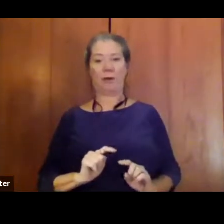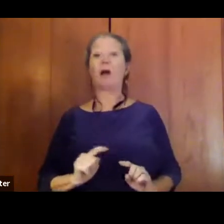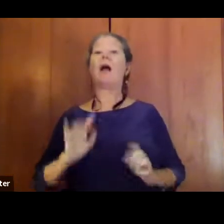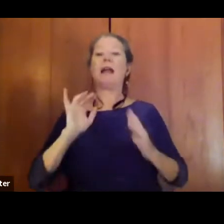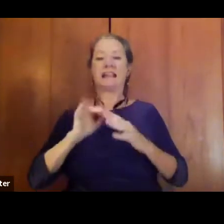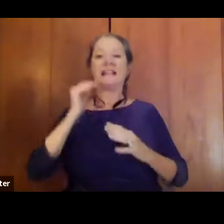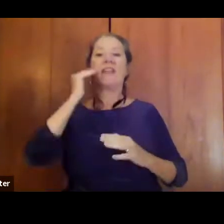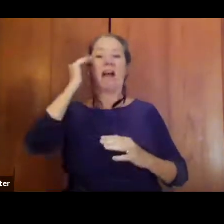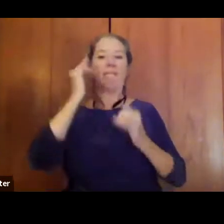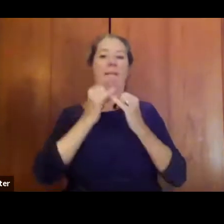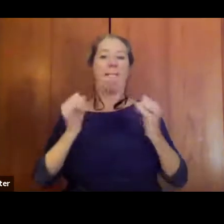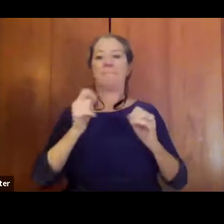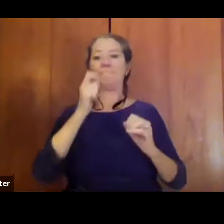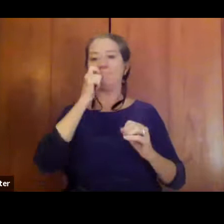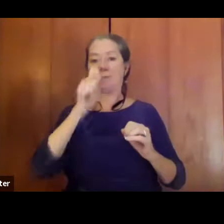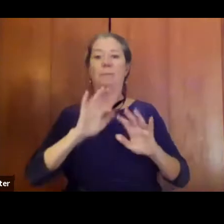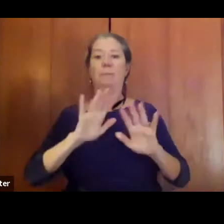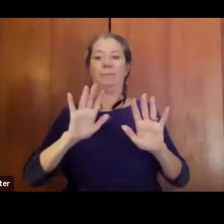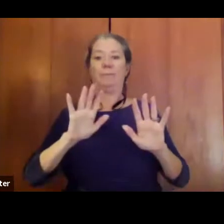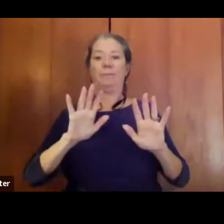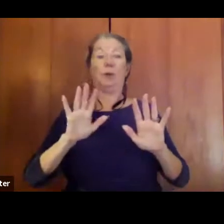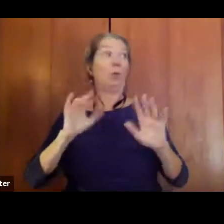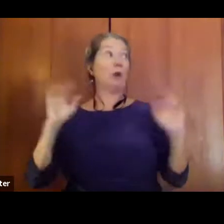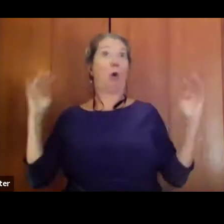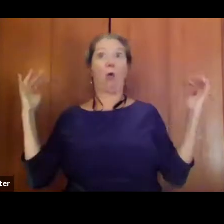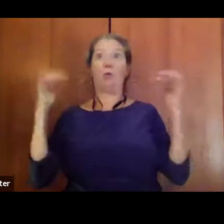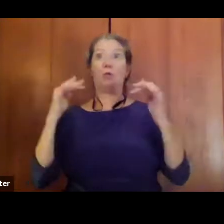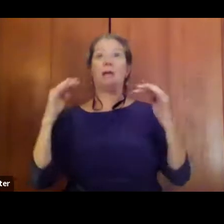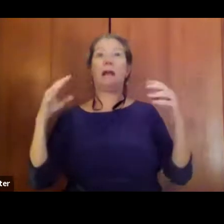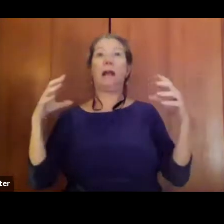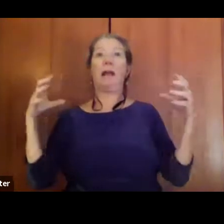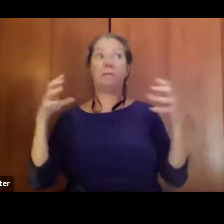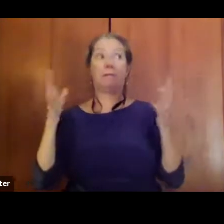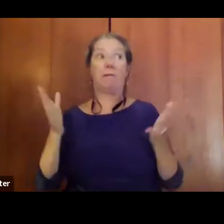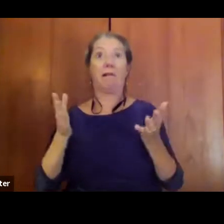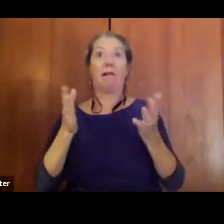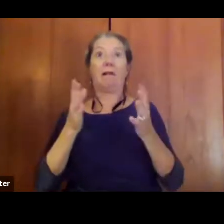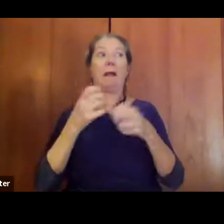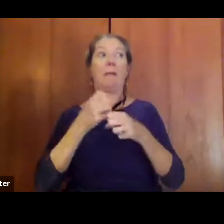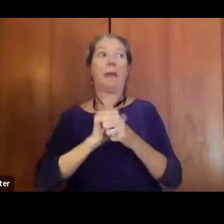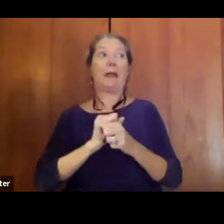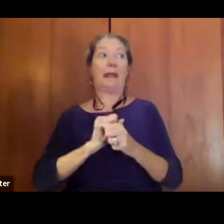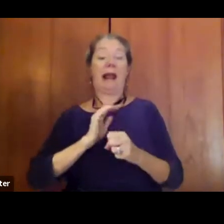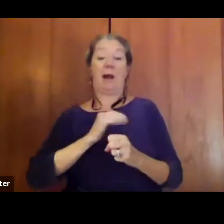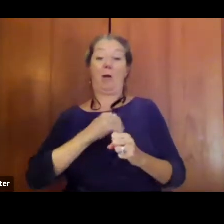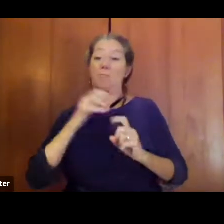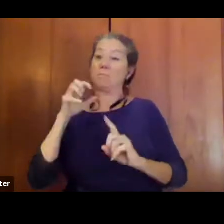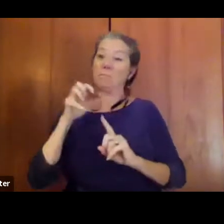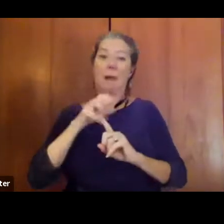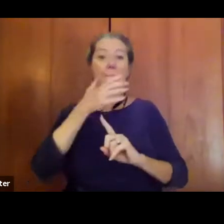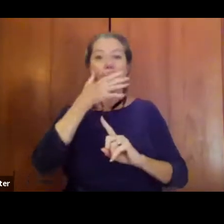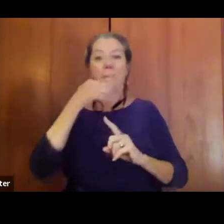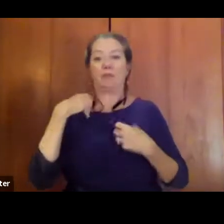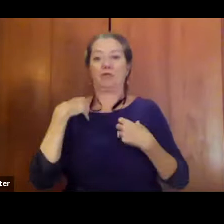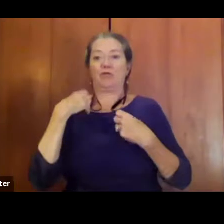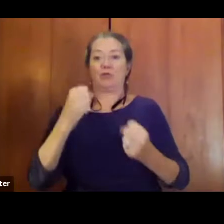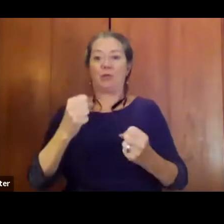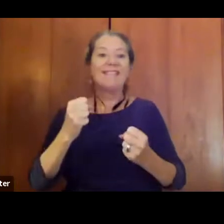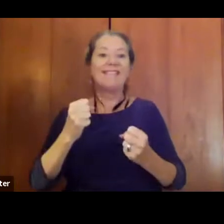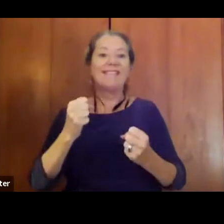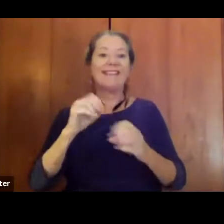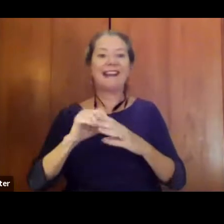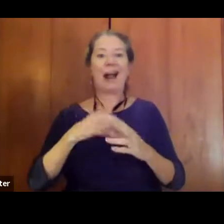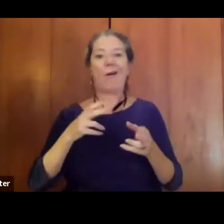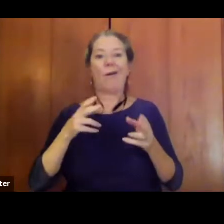we can rally around it and cultivate it, make it into the greatest strength we have in our arsenal. For this is something